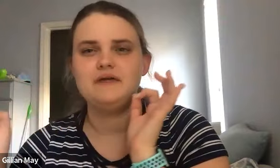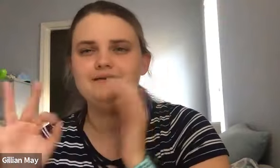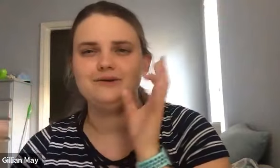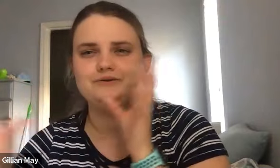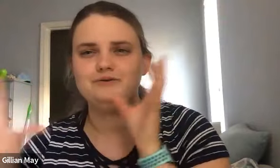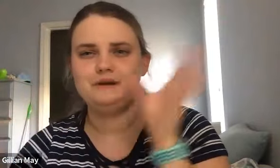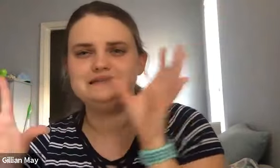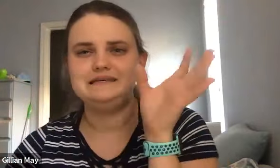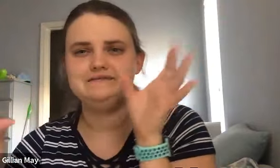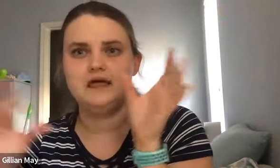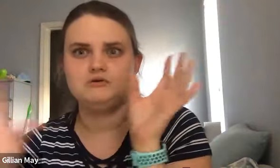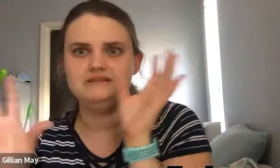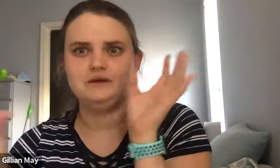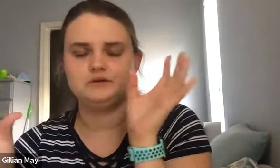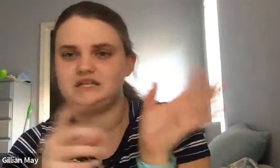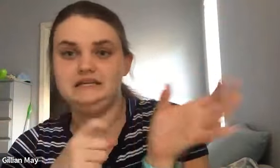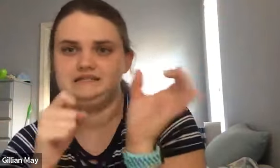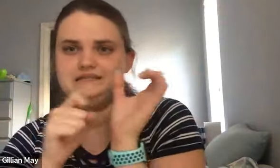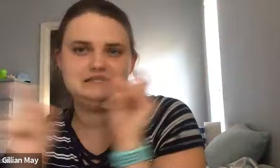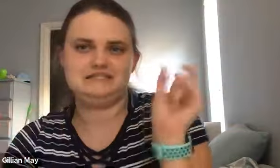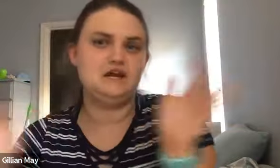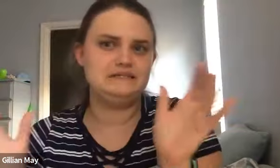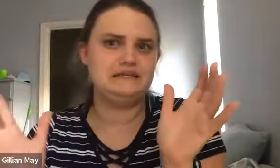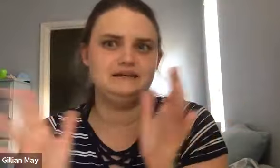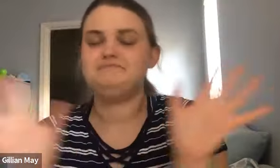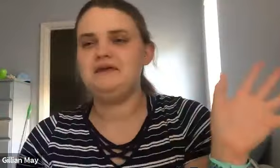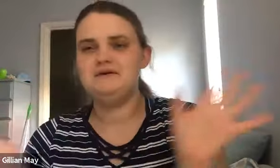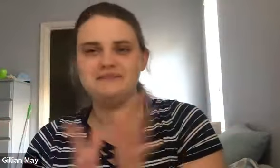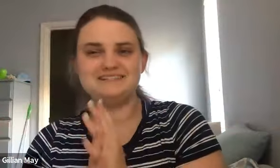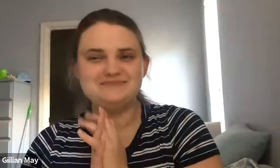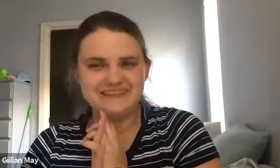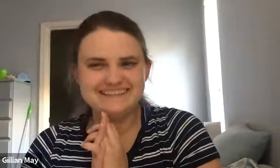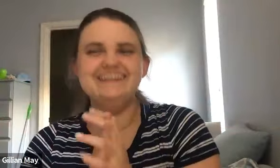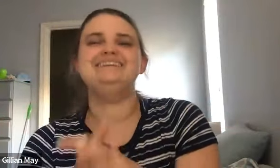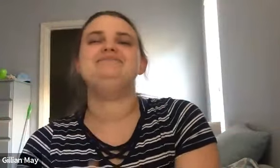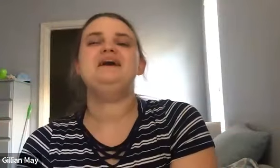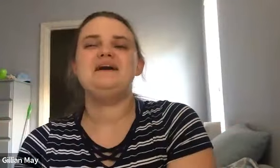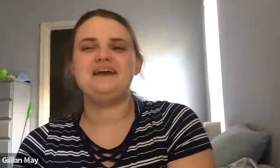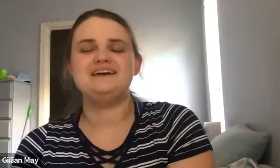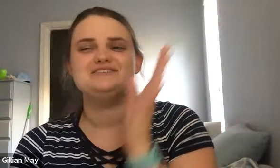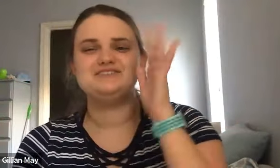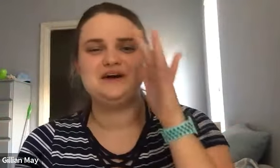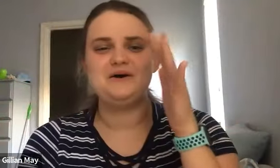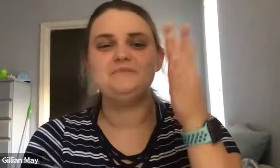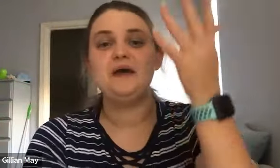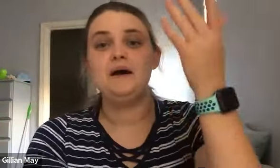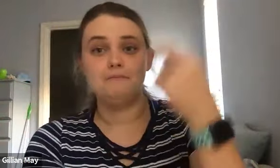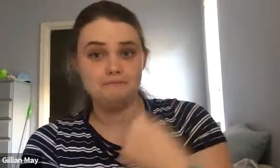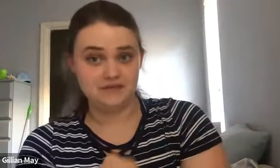that crazy flowery language that's not always needed. That's just me. Okay, so